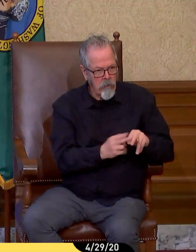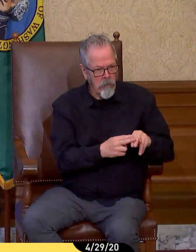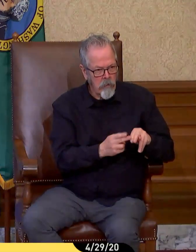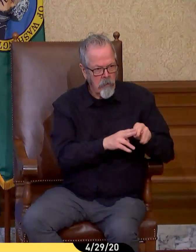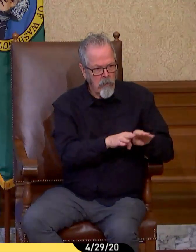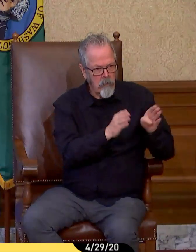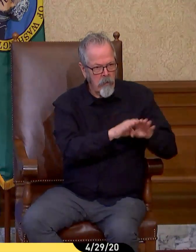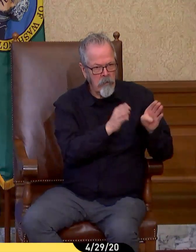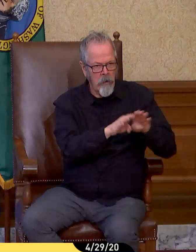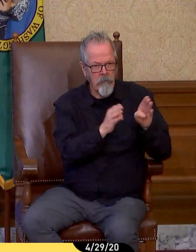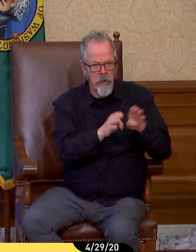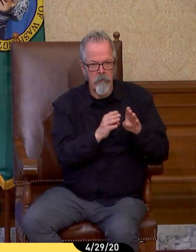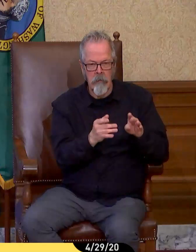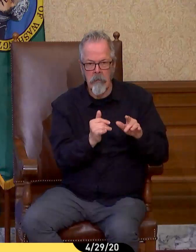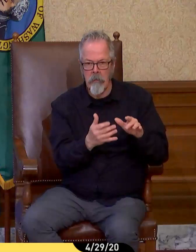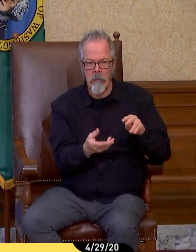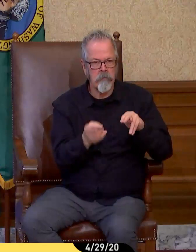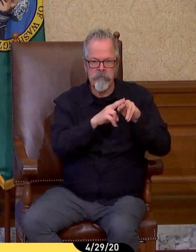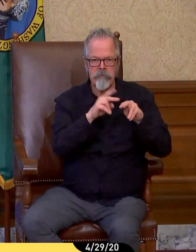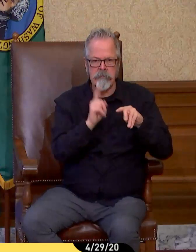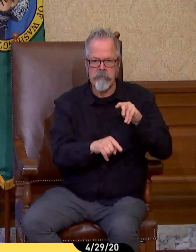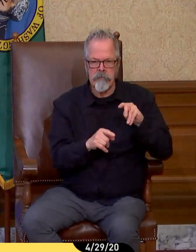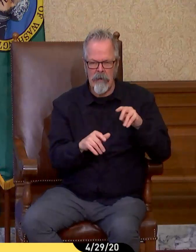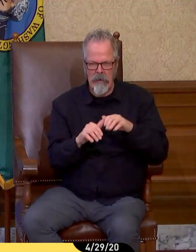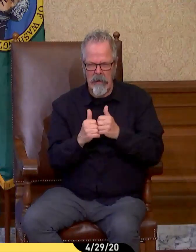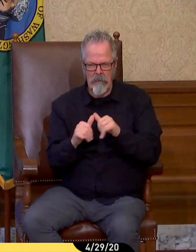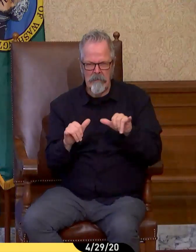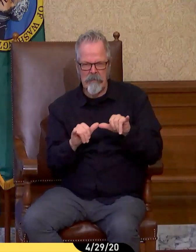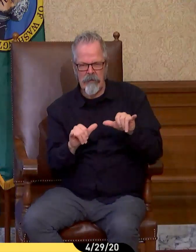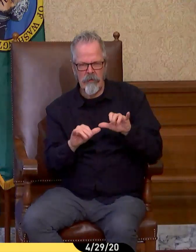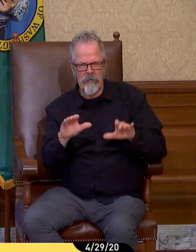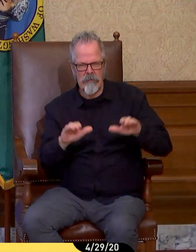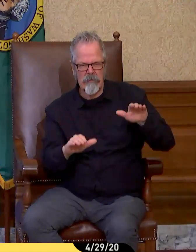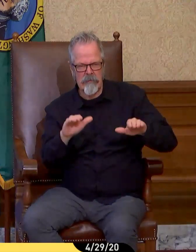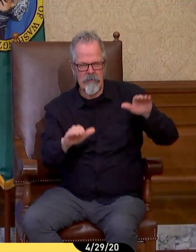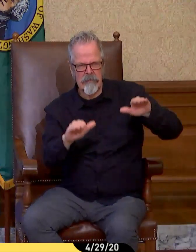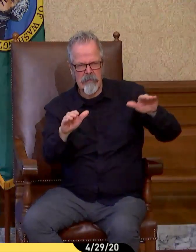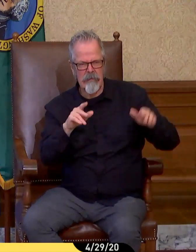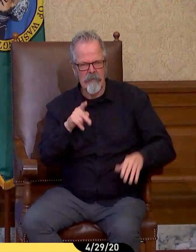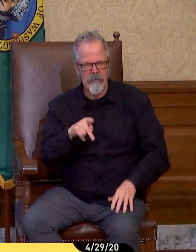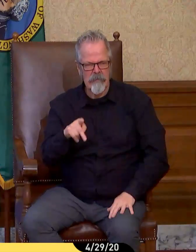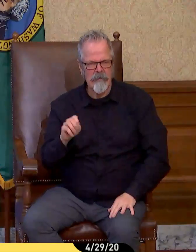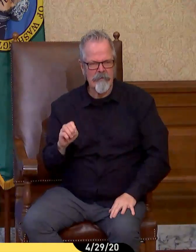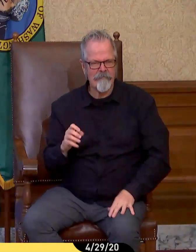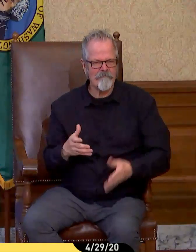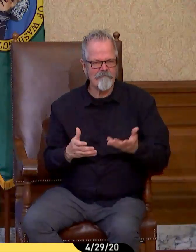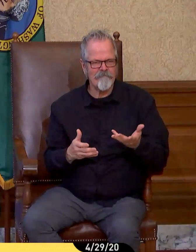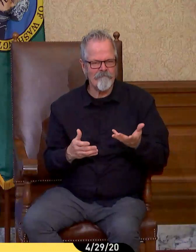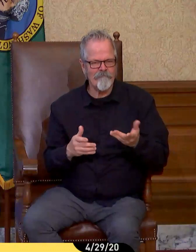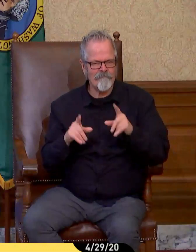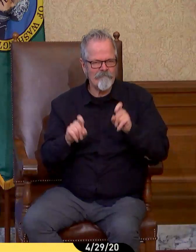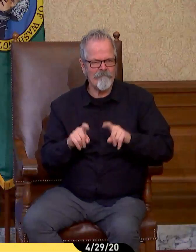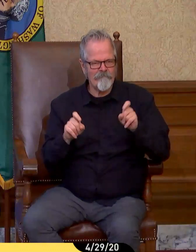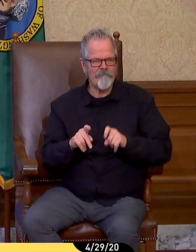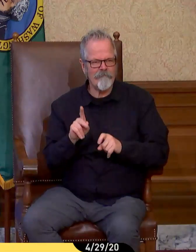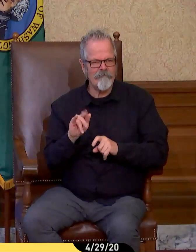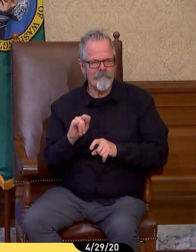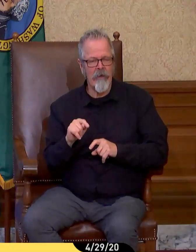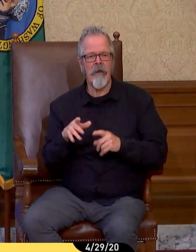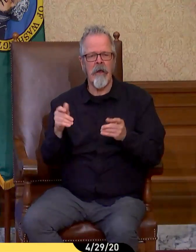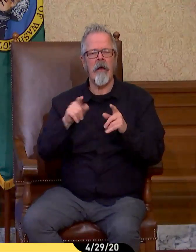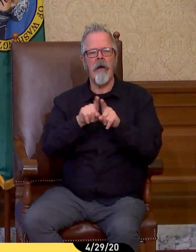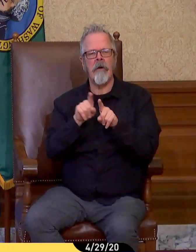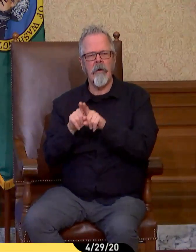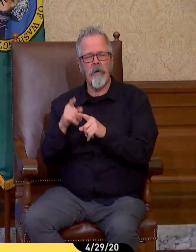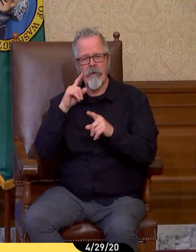there who may be contagious but don't have symptoms and would need to be isolated as businesses start reopening and people start